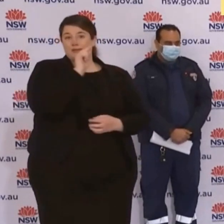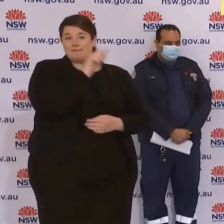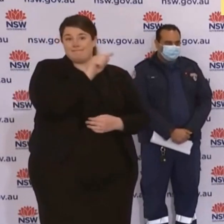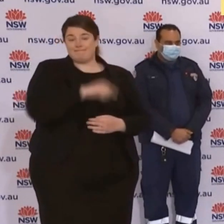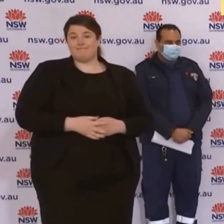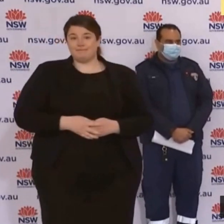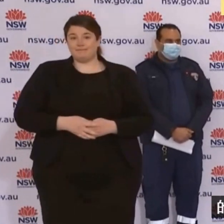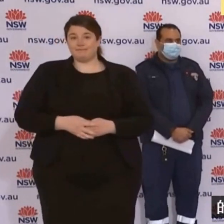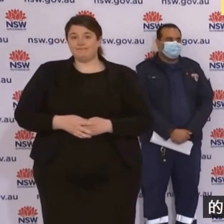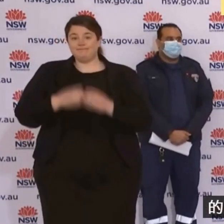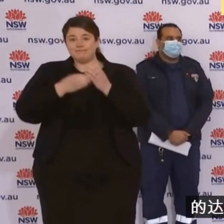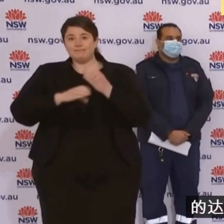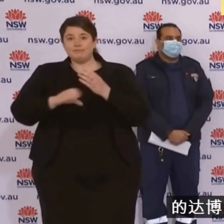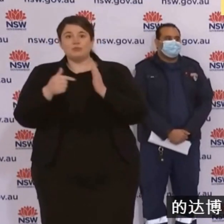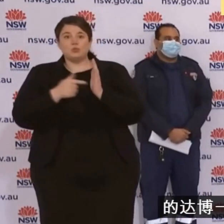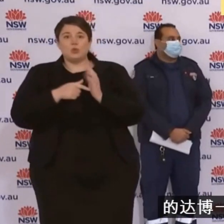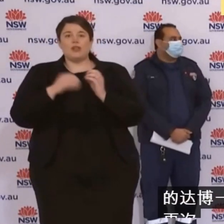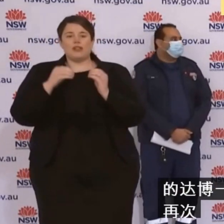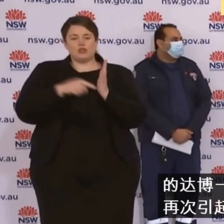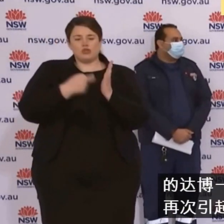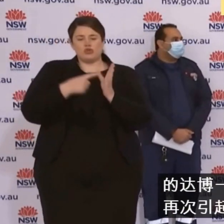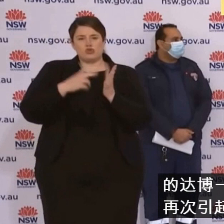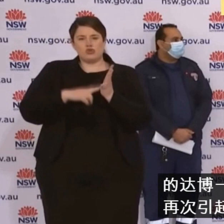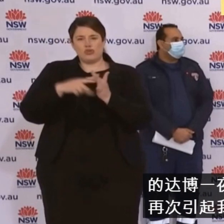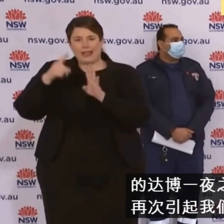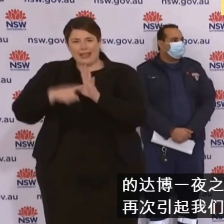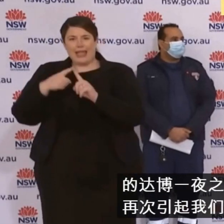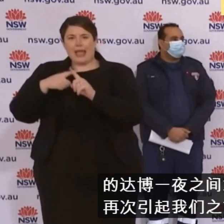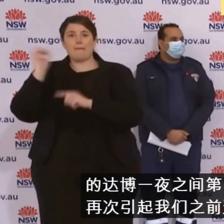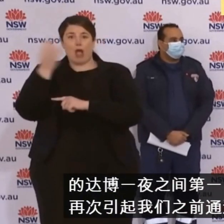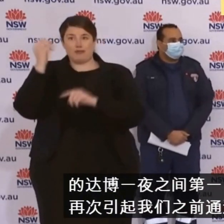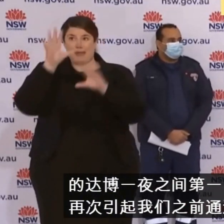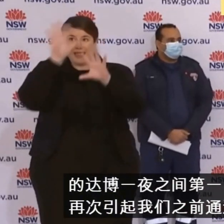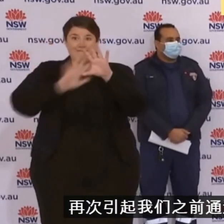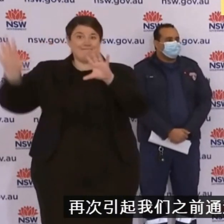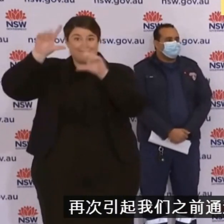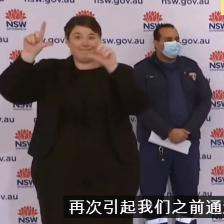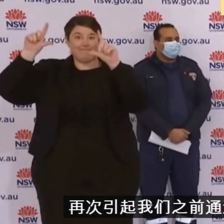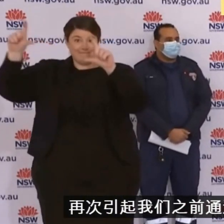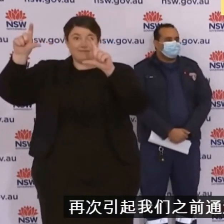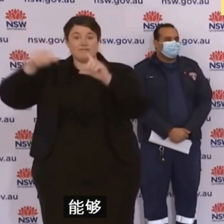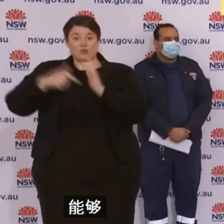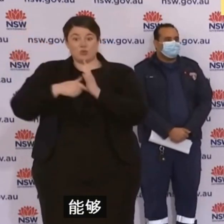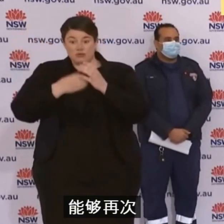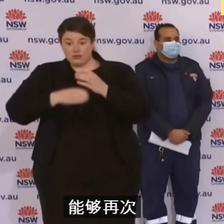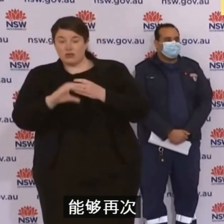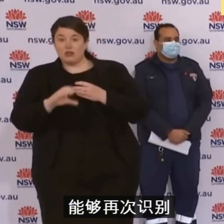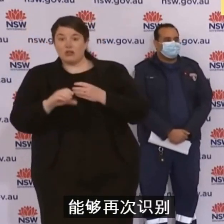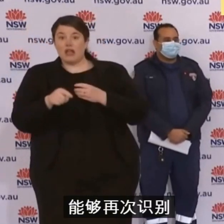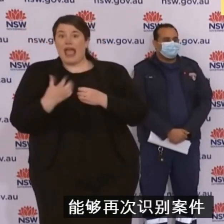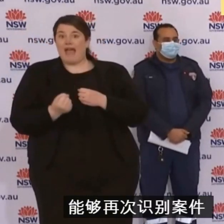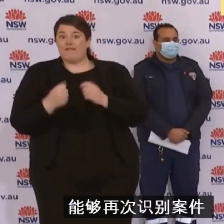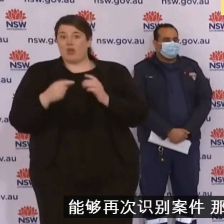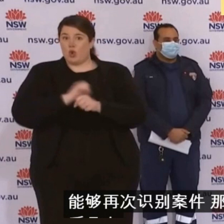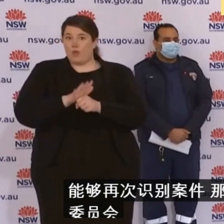sewage surveillance, especially in Trangie and Byron Bay. Again, of concern. We've seen previously through that surveillance we've been able to identify